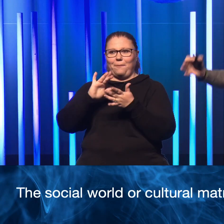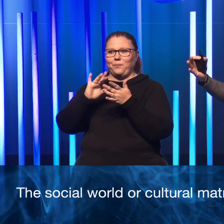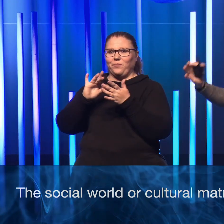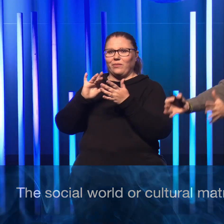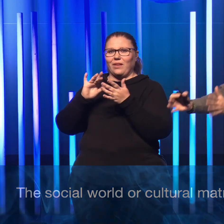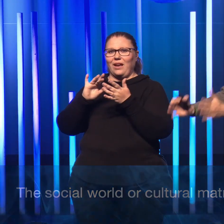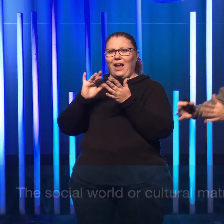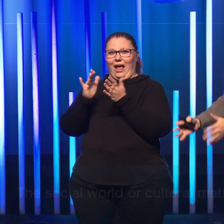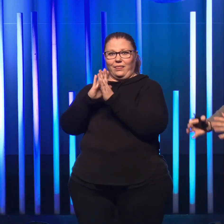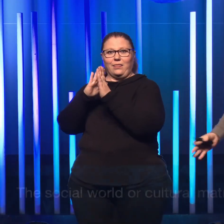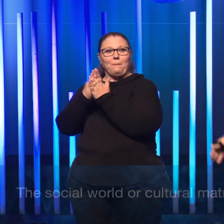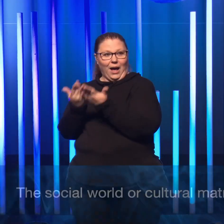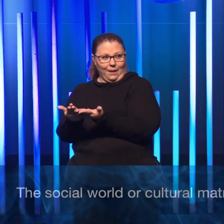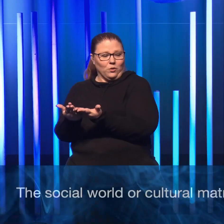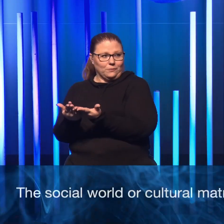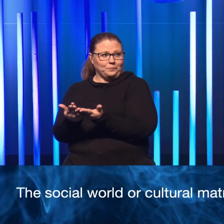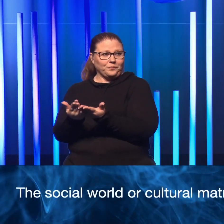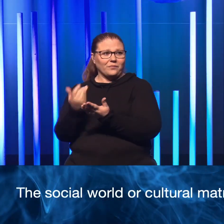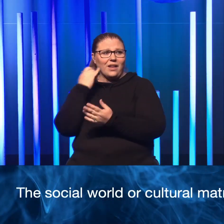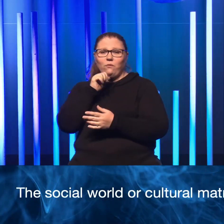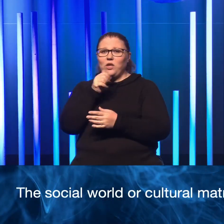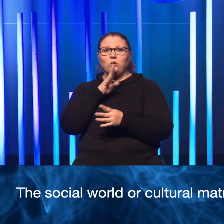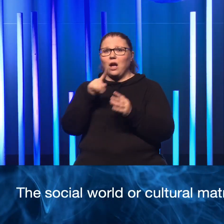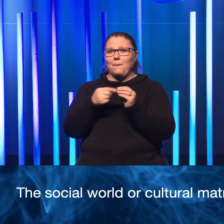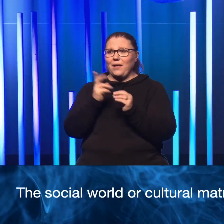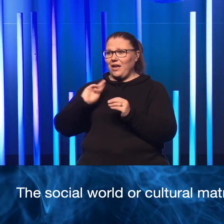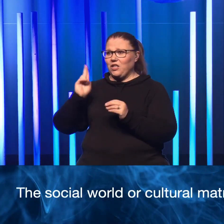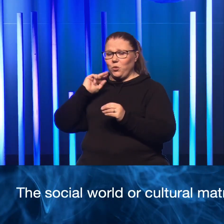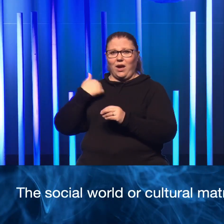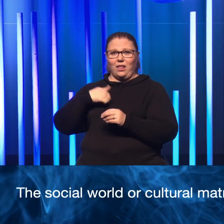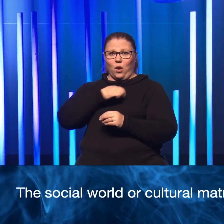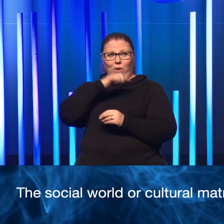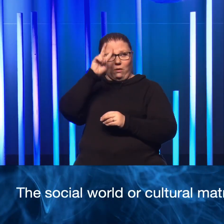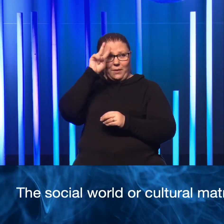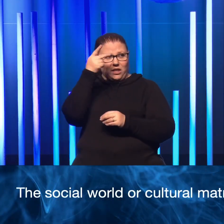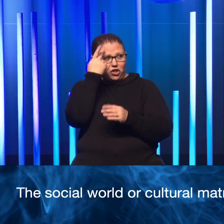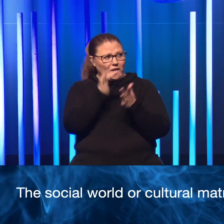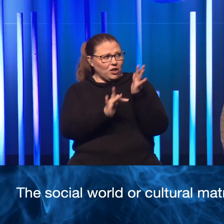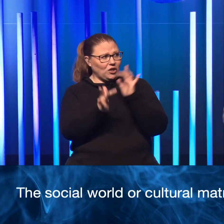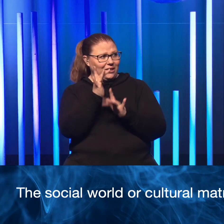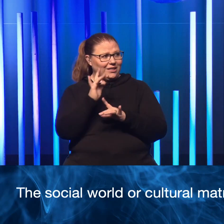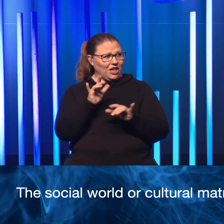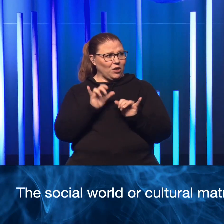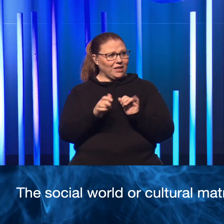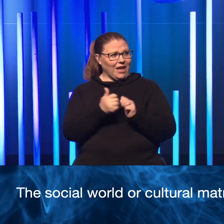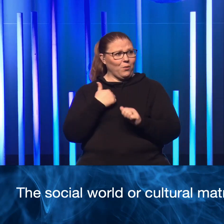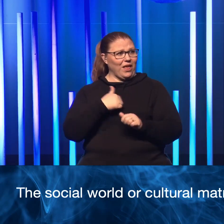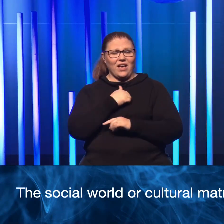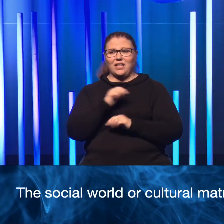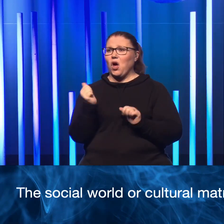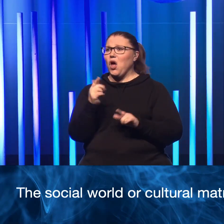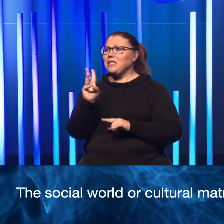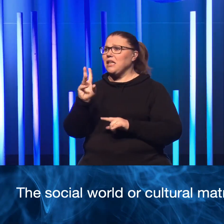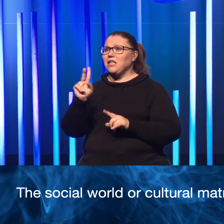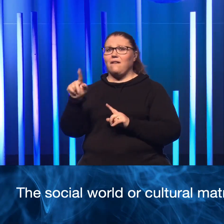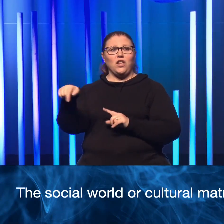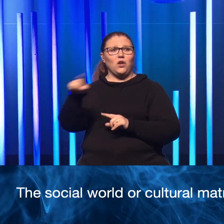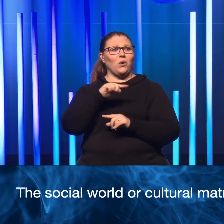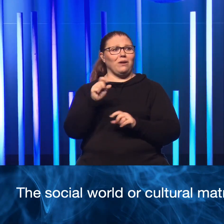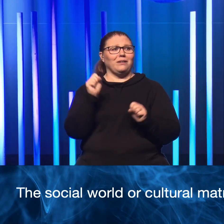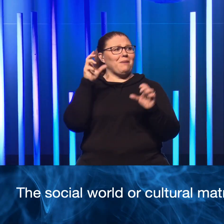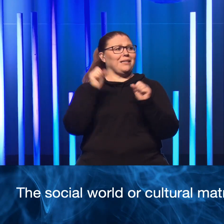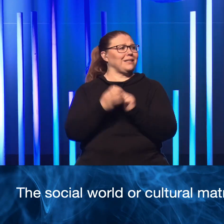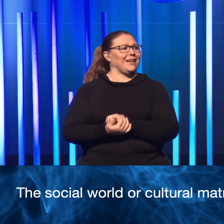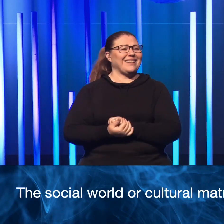we will misunderstand Jesus, okay? So can you stick with me? Oh, thank you, 6 of you. This is going to be fantastic. All right,